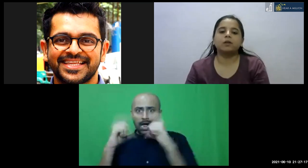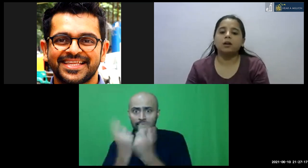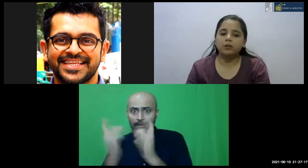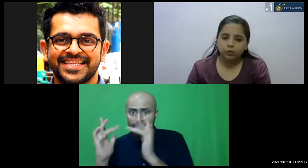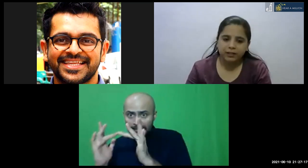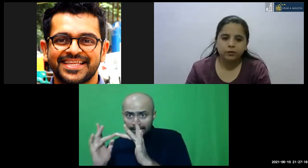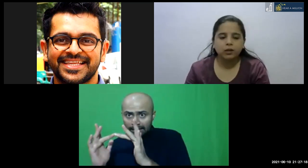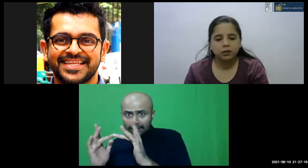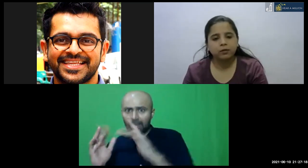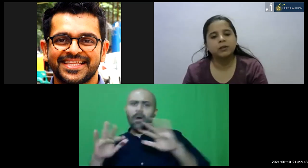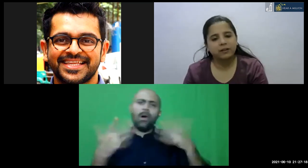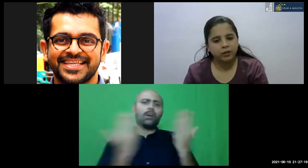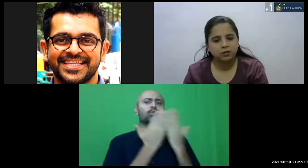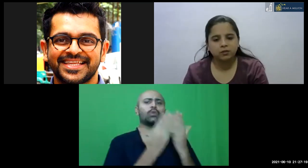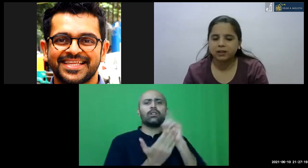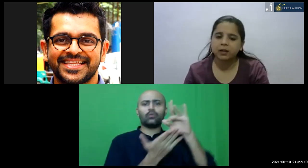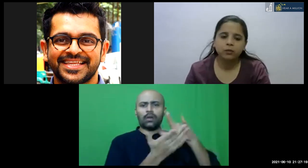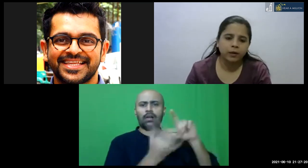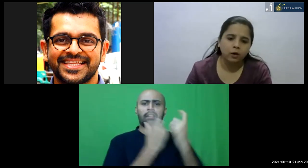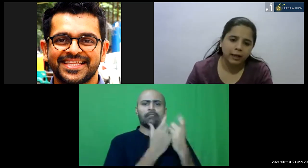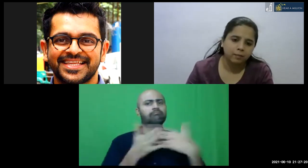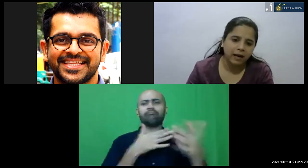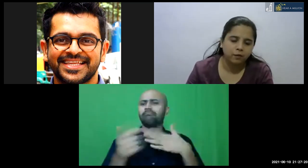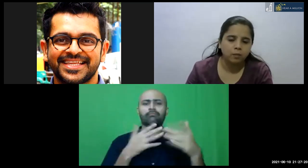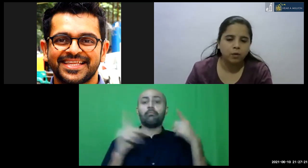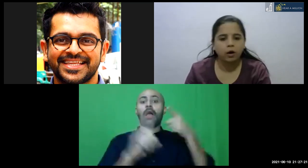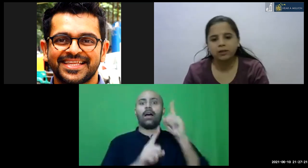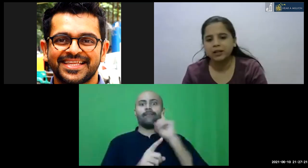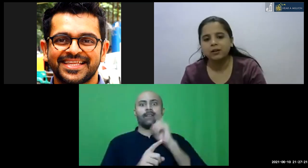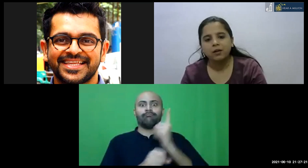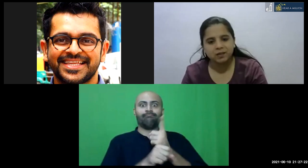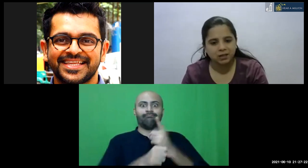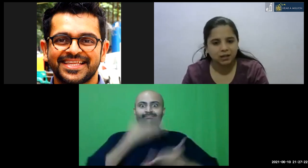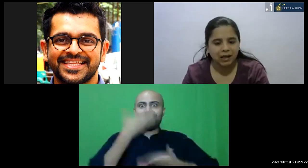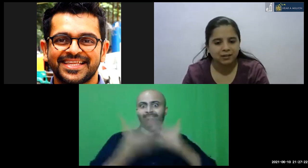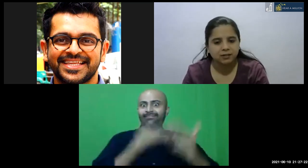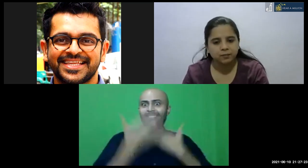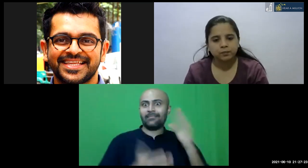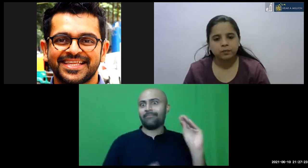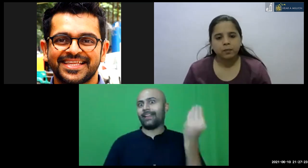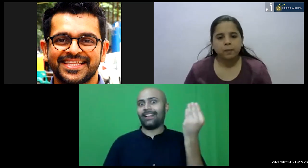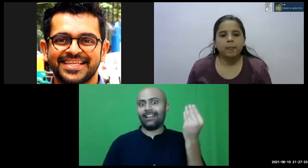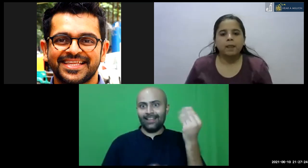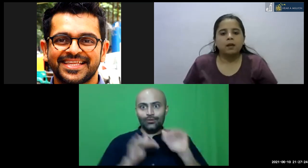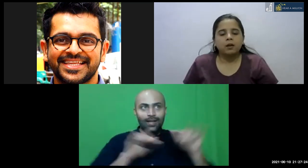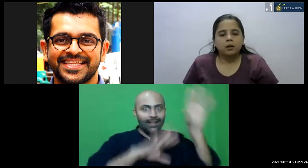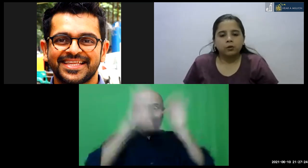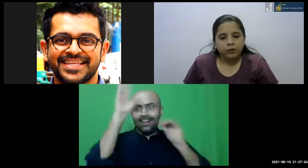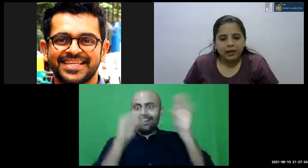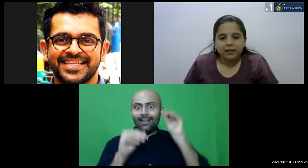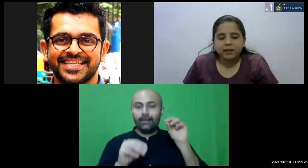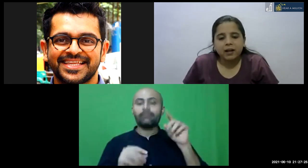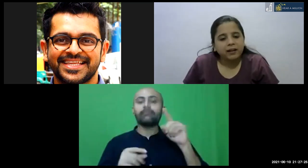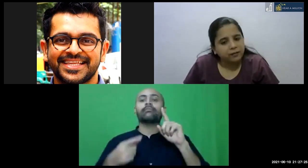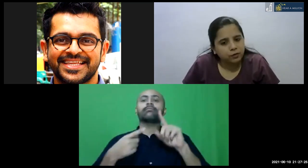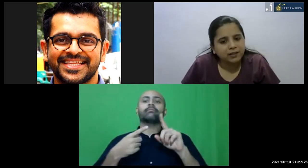deaf students to learn from the deaf teachers, whether it would be online platform or the physical classes? Do you